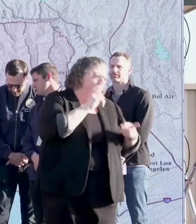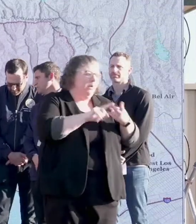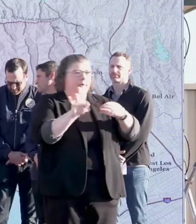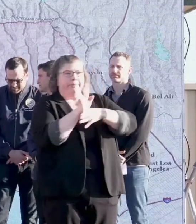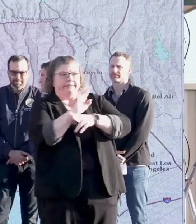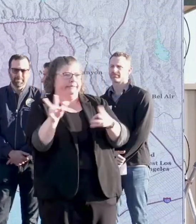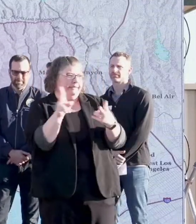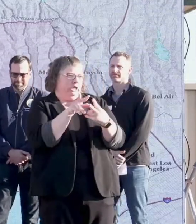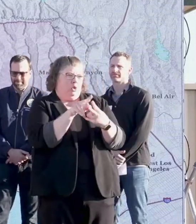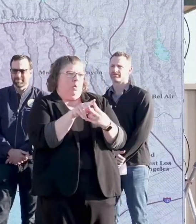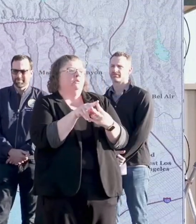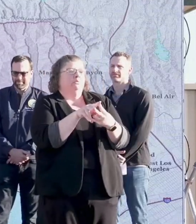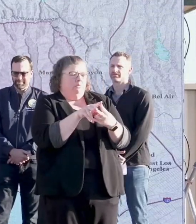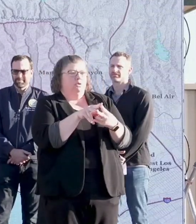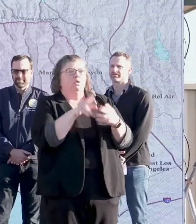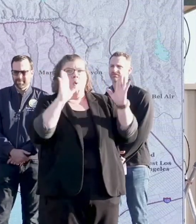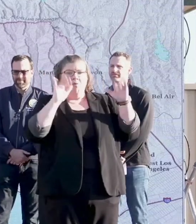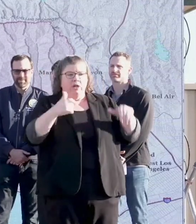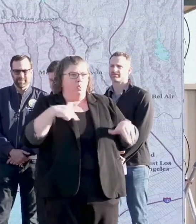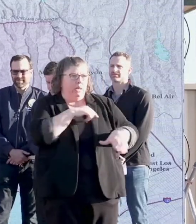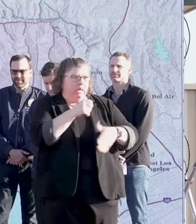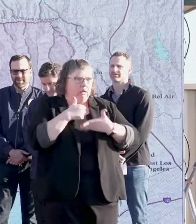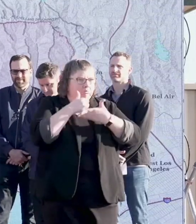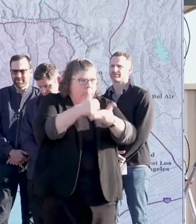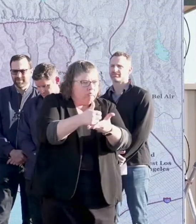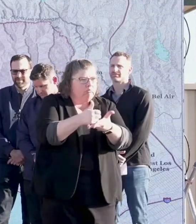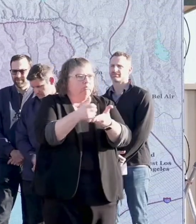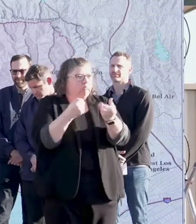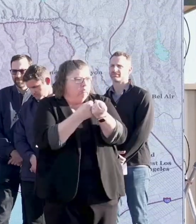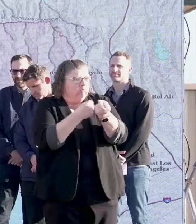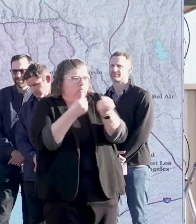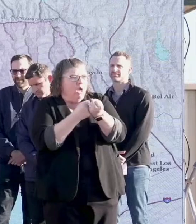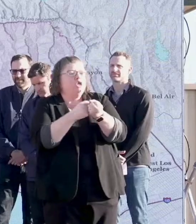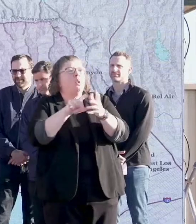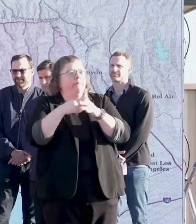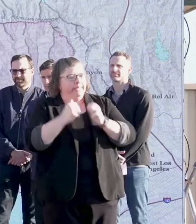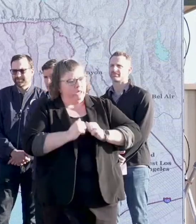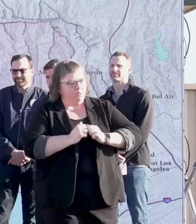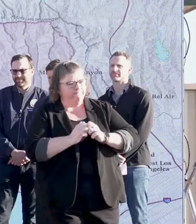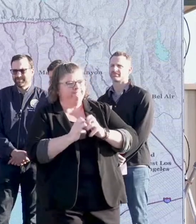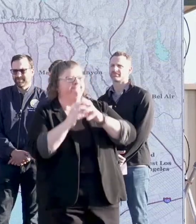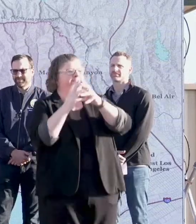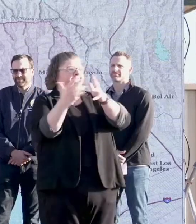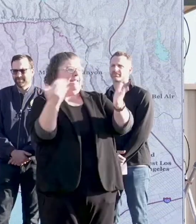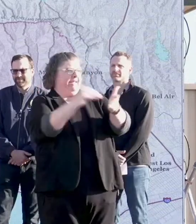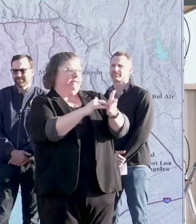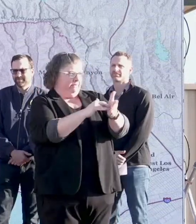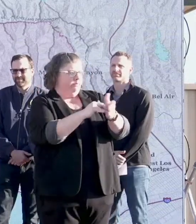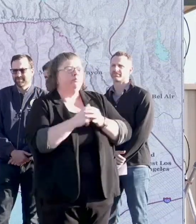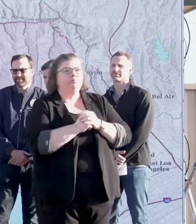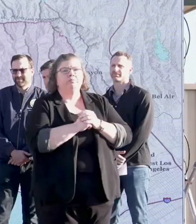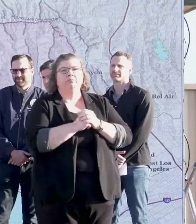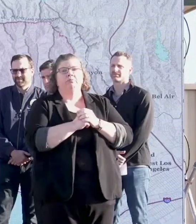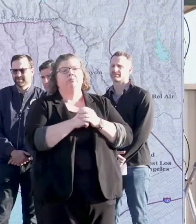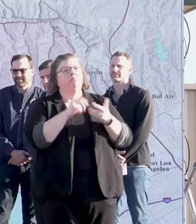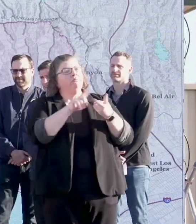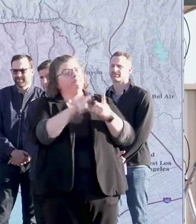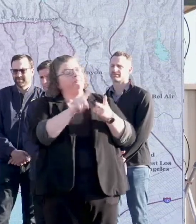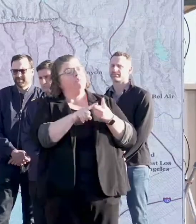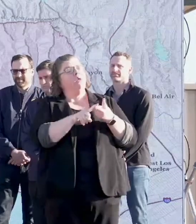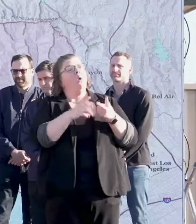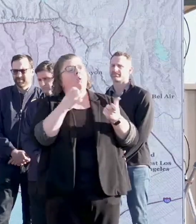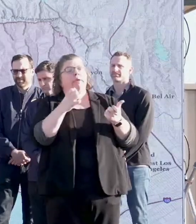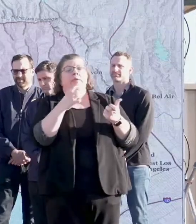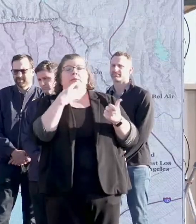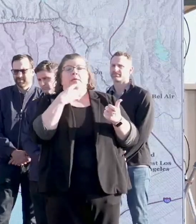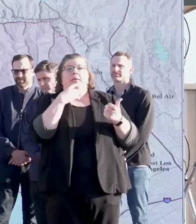business, to hopefully be a resource as we begin to rebound back. The other thing I want to do is just extend my